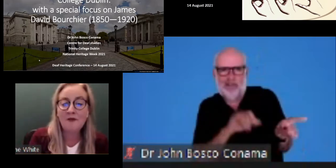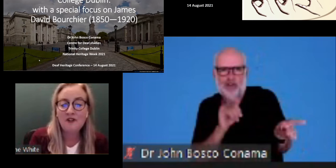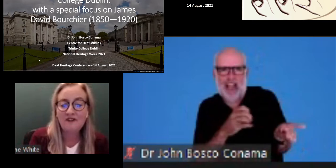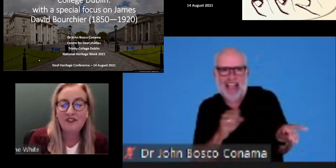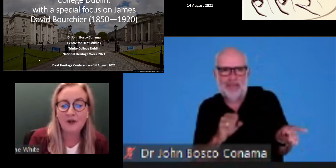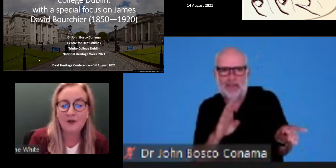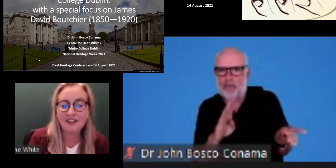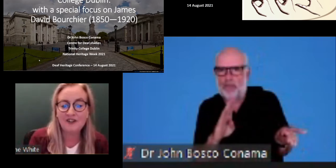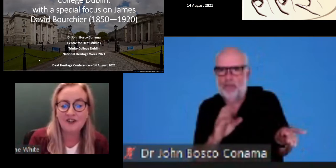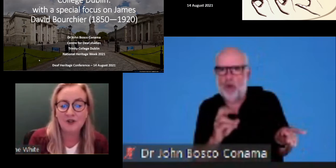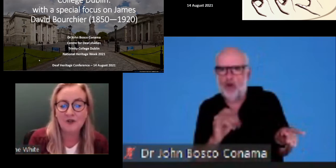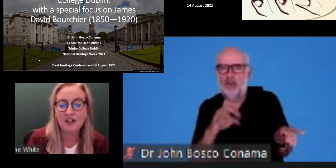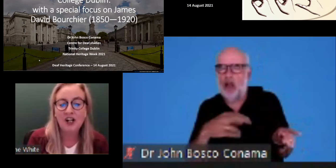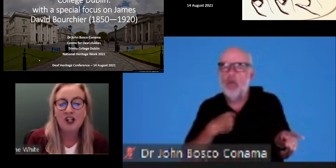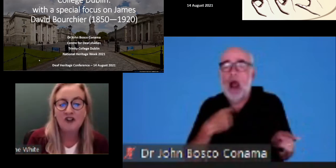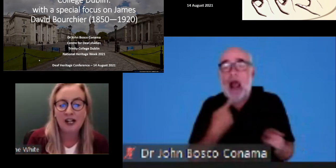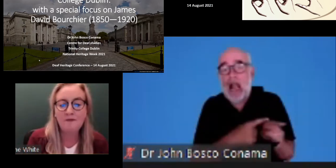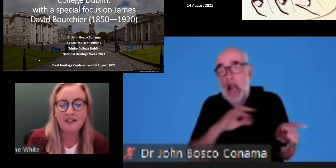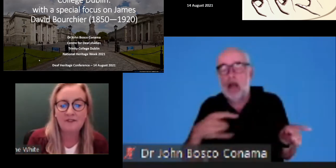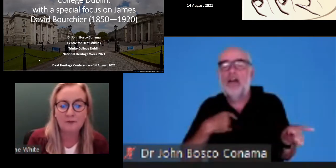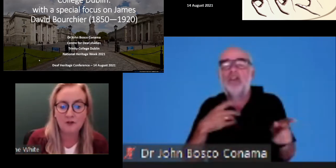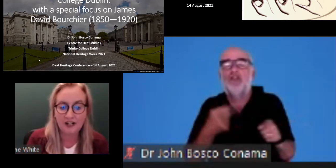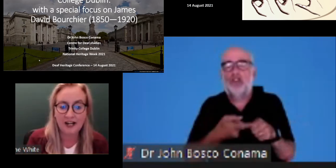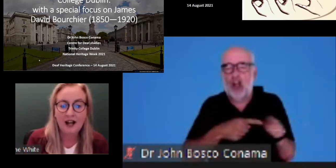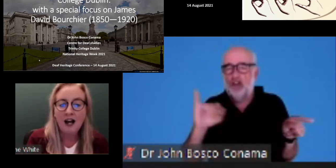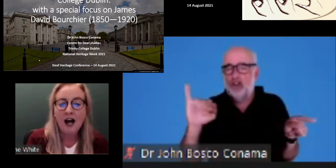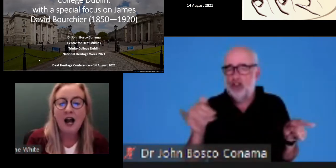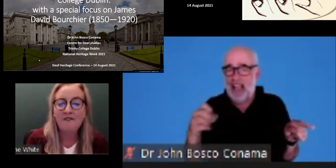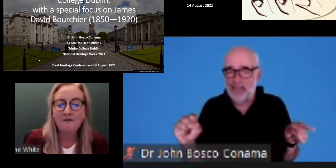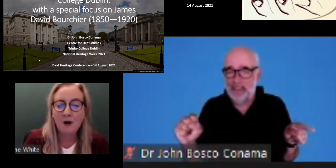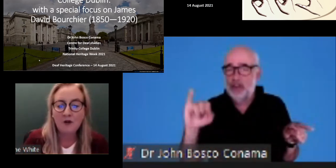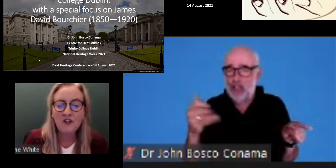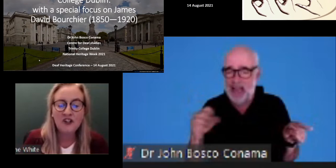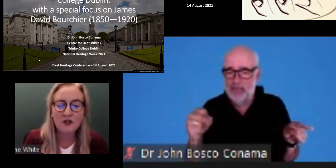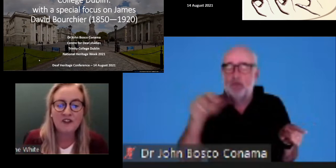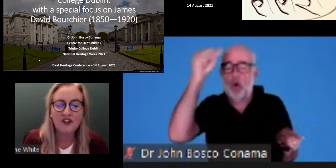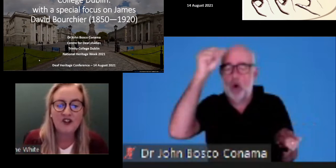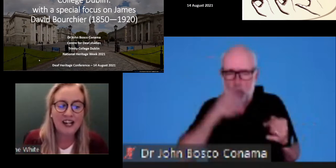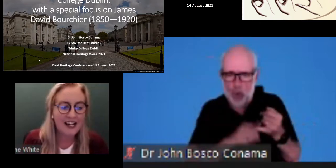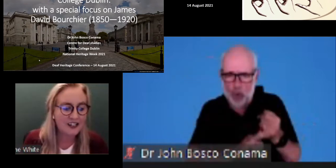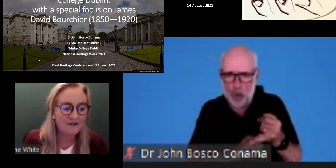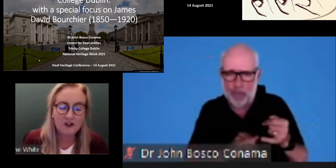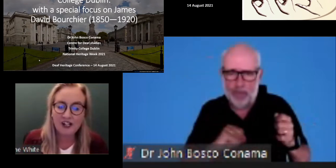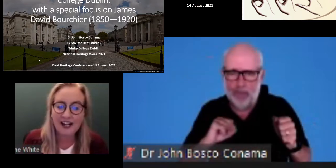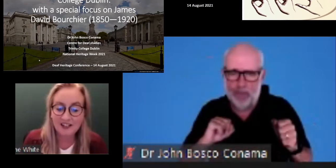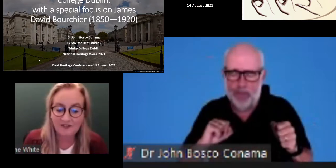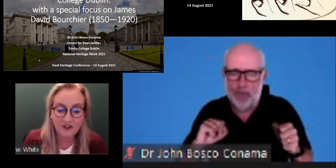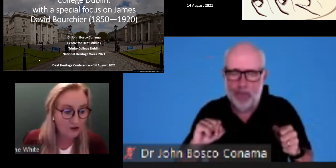going to very quickly introduce James David BOURCHIER, and I'm going to do it for JS for short.